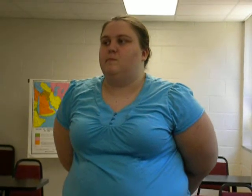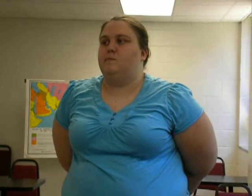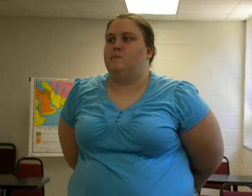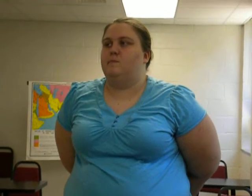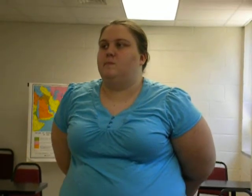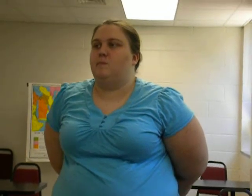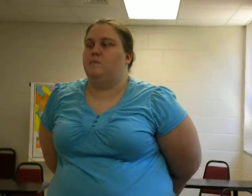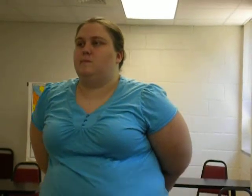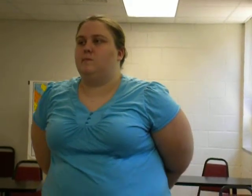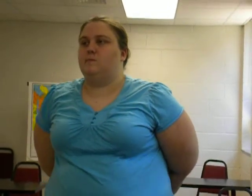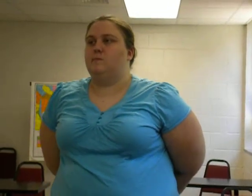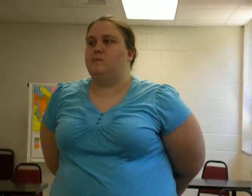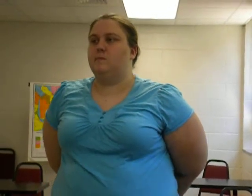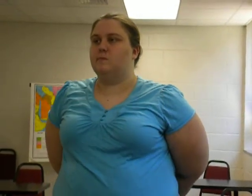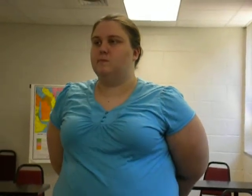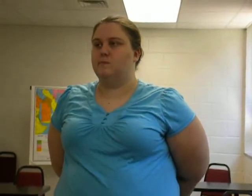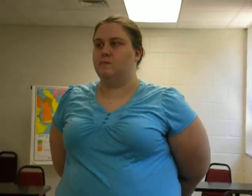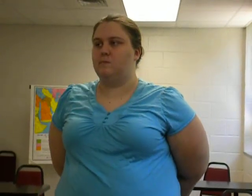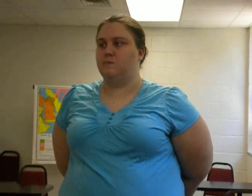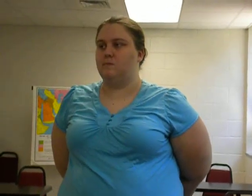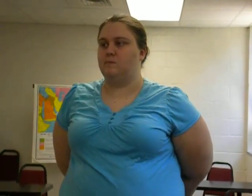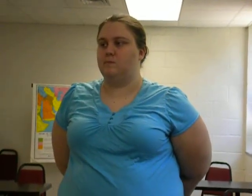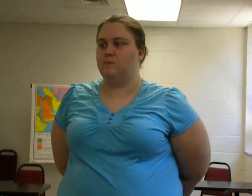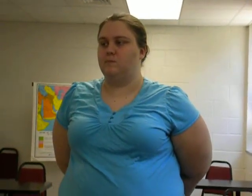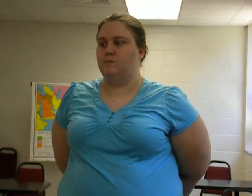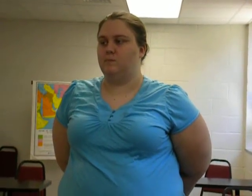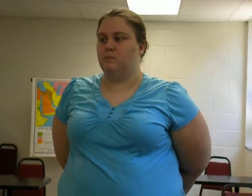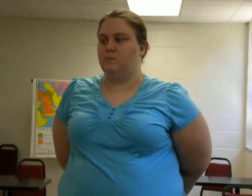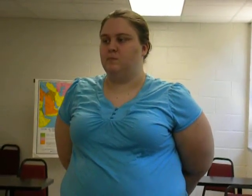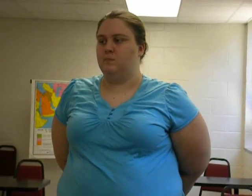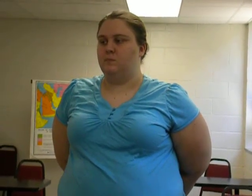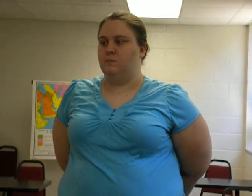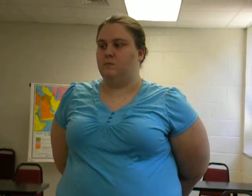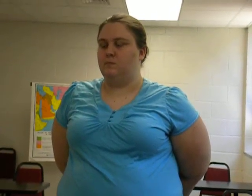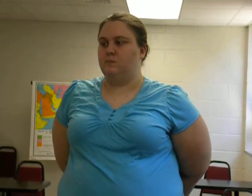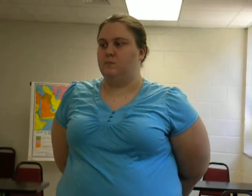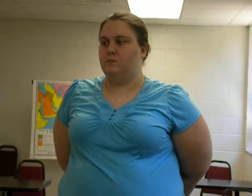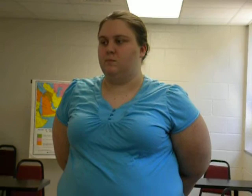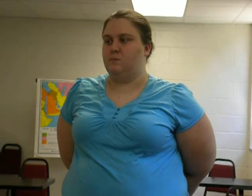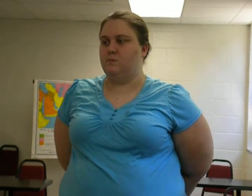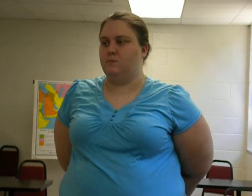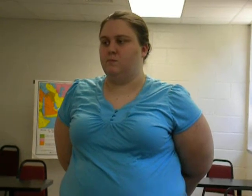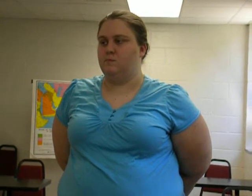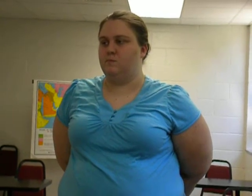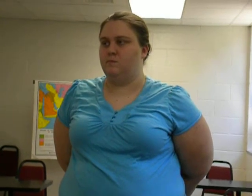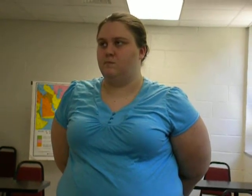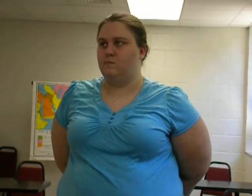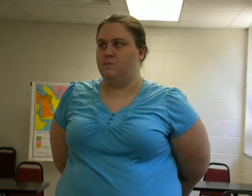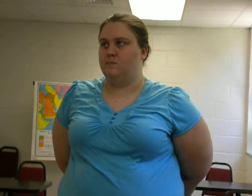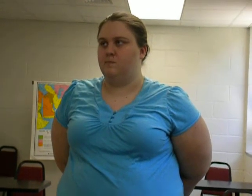Pocket knives are kind of drifting out of our cultural consciousness, which I think is a terrible thing.